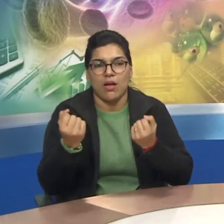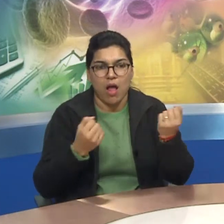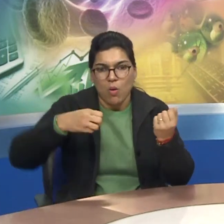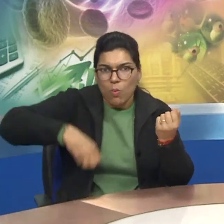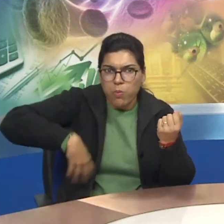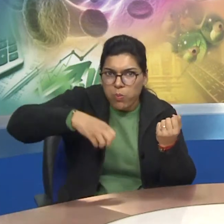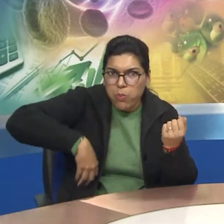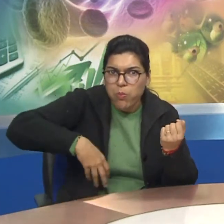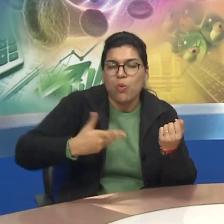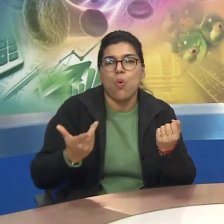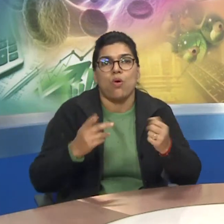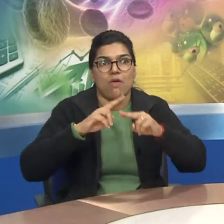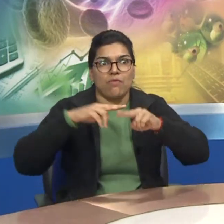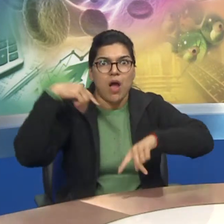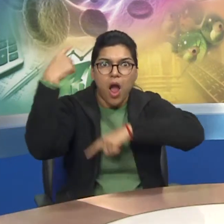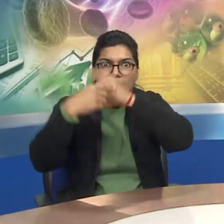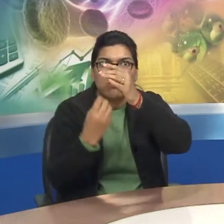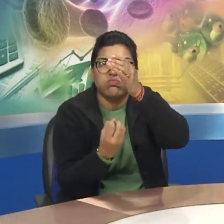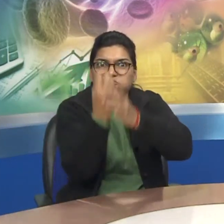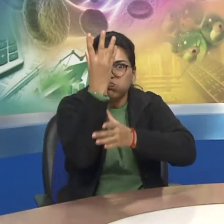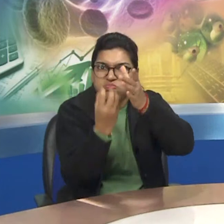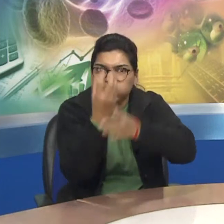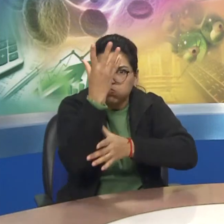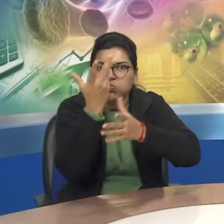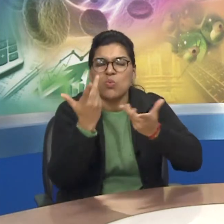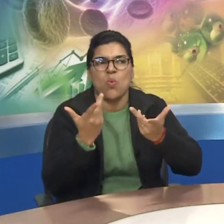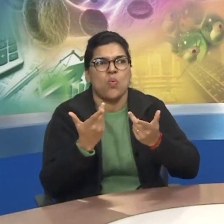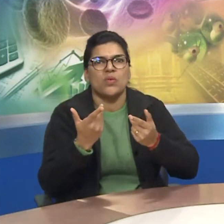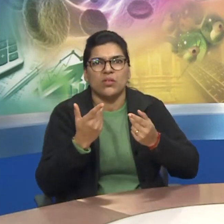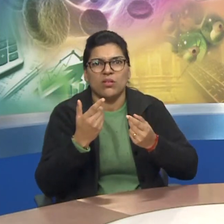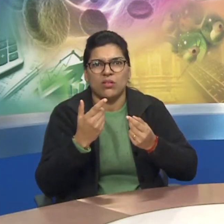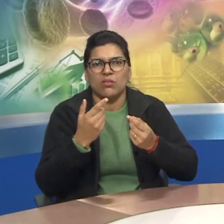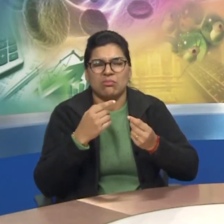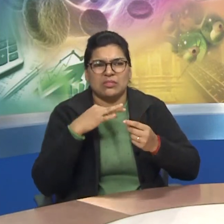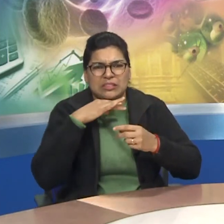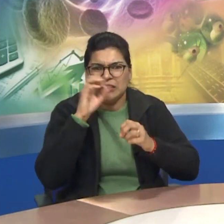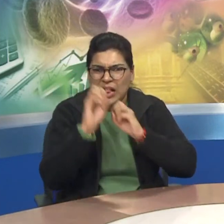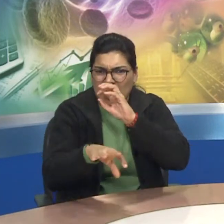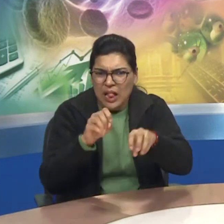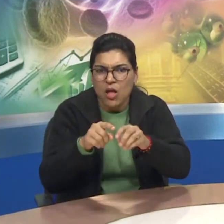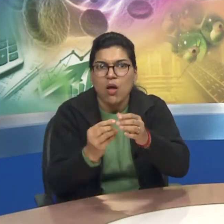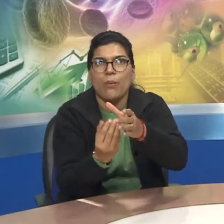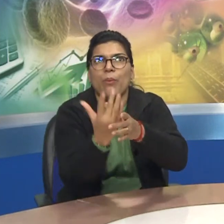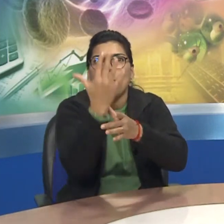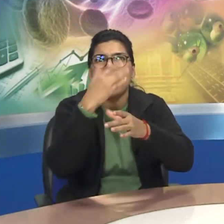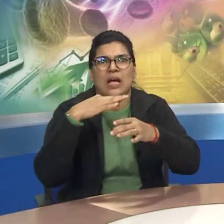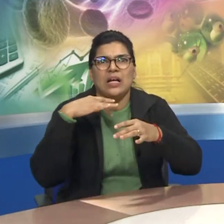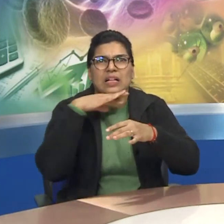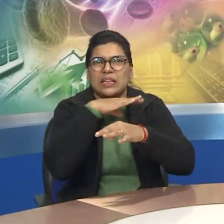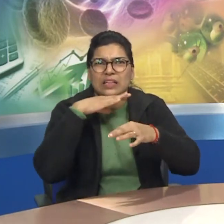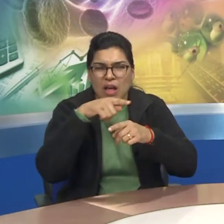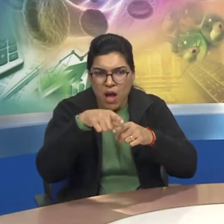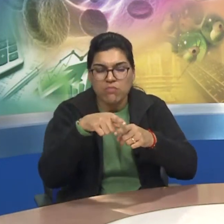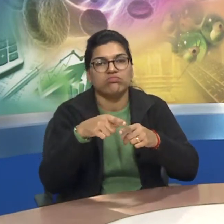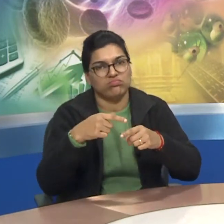So that our air remains clean and fresh. Water also remains clean and fresh.